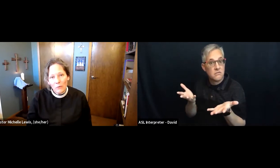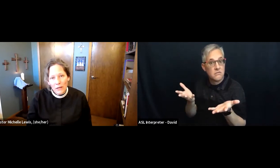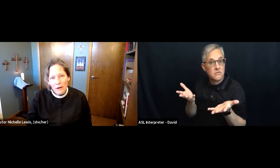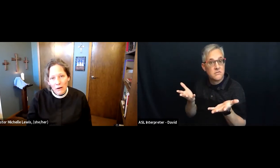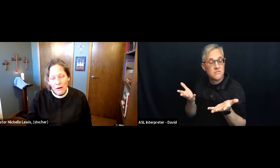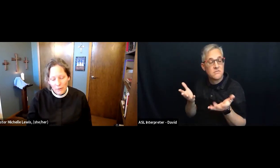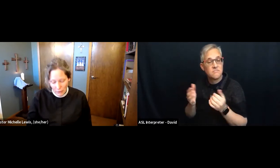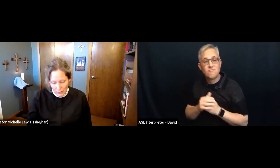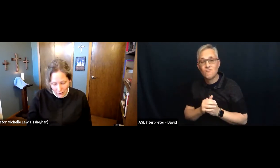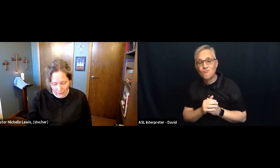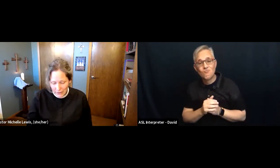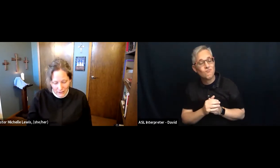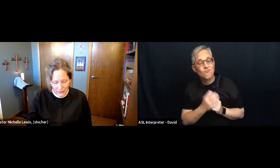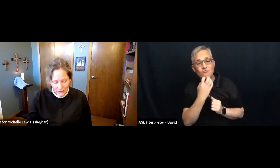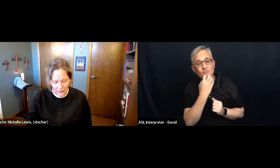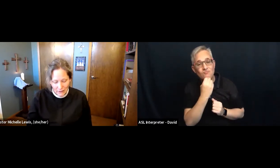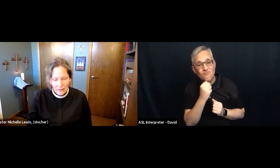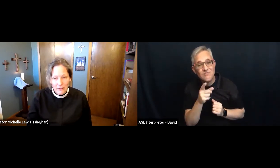is that we are beloved.